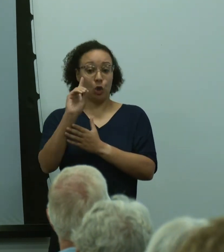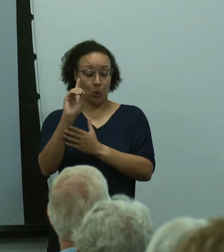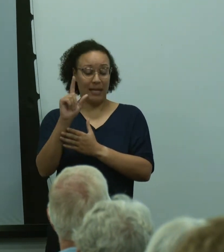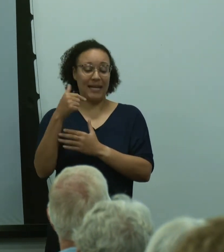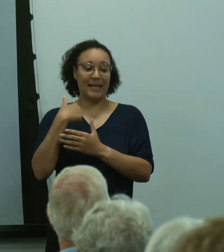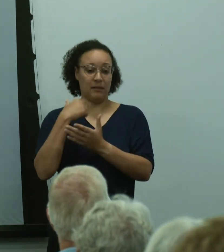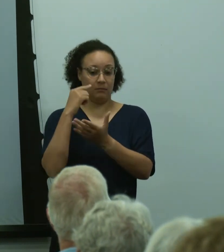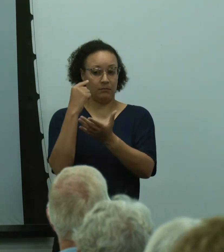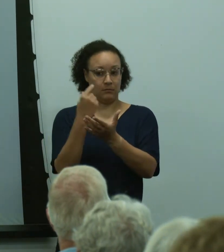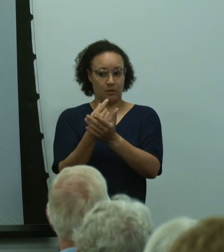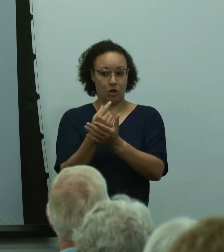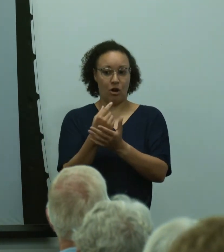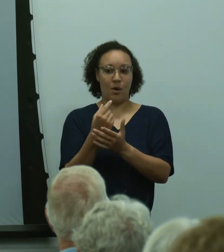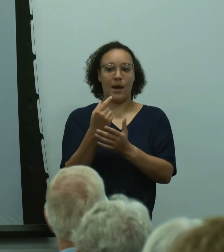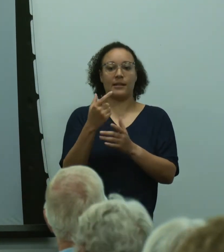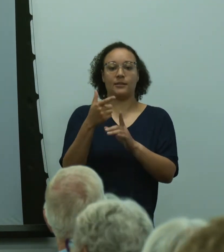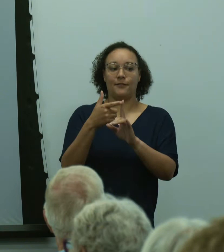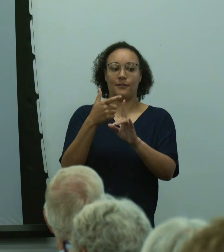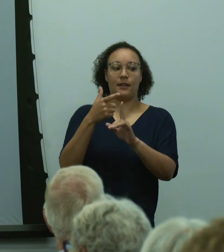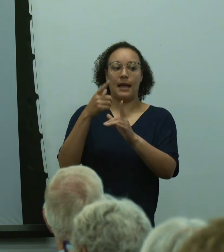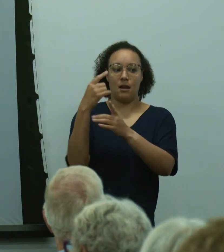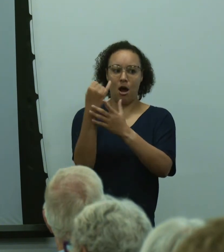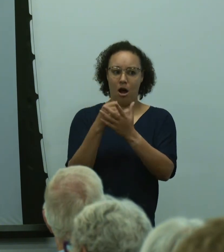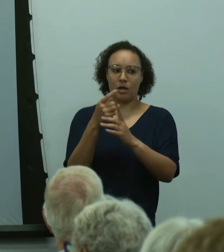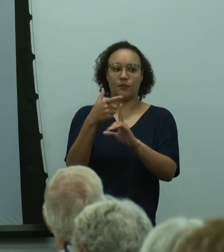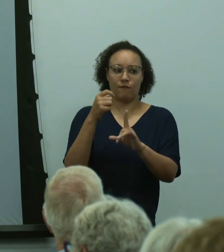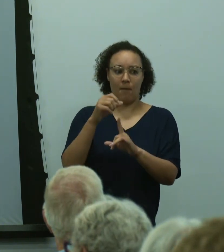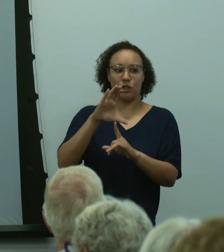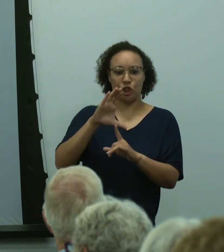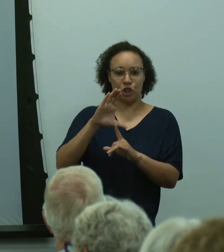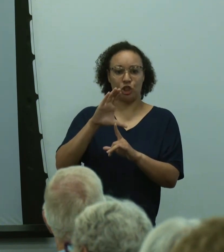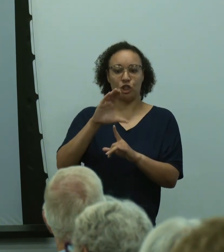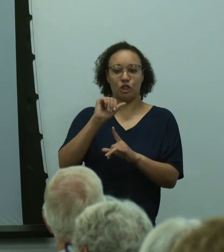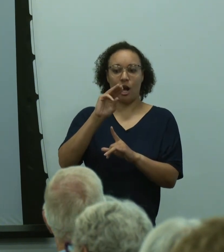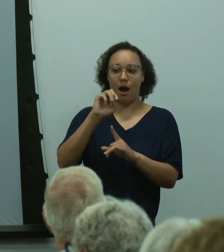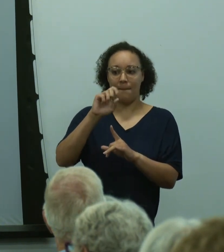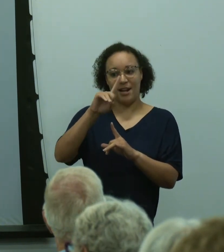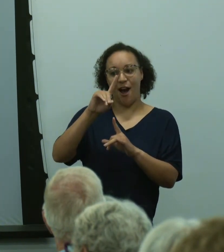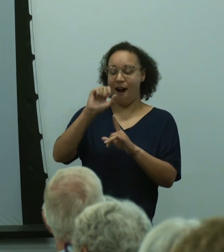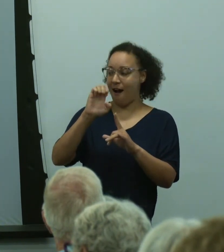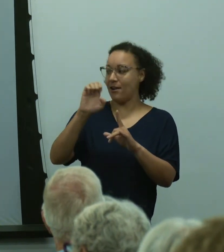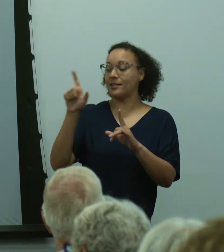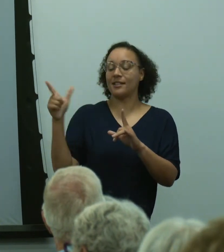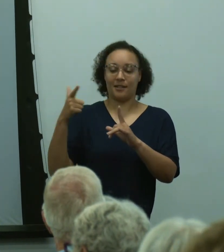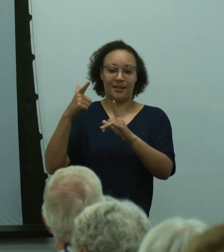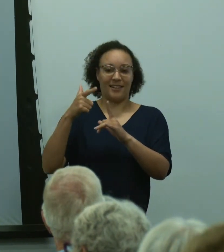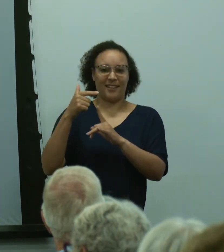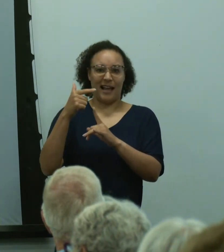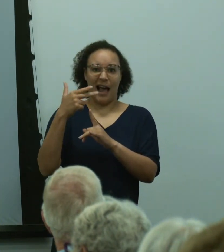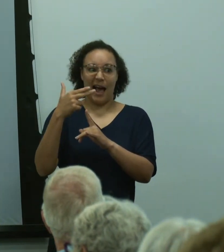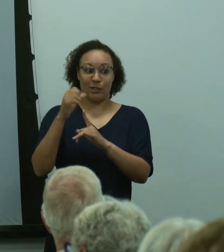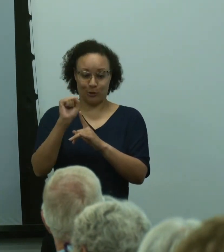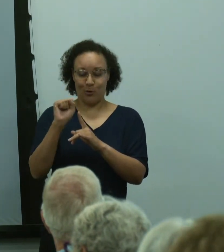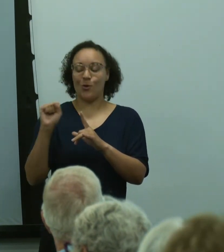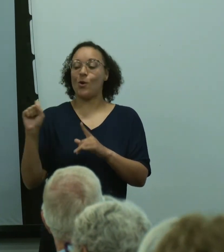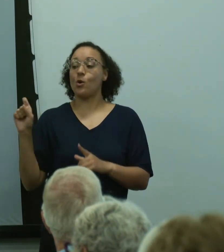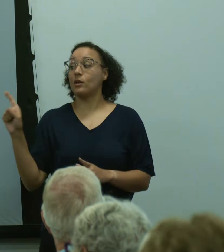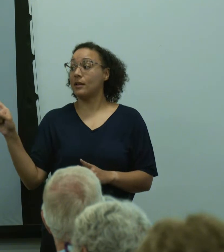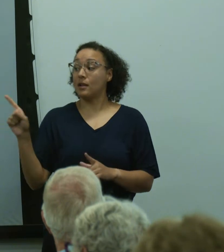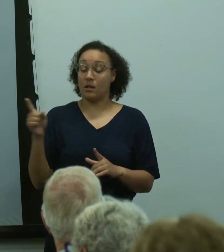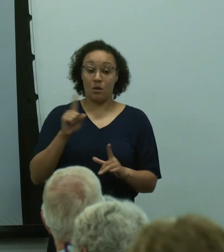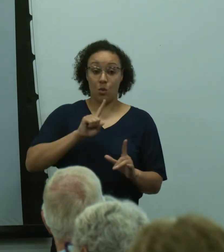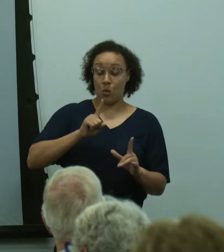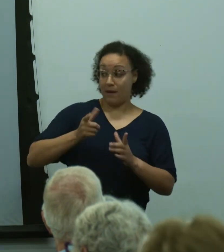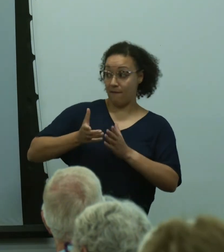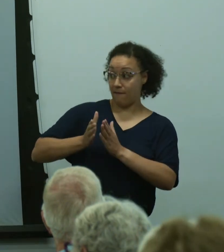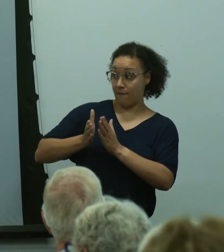in Chaminade High School. He's a lifelong resident of Montgomery County. Tom has been asked to